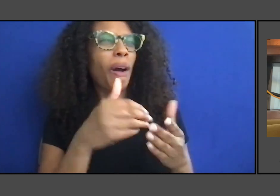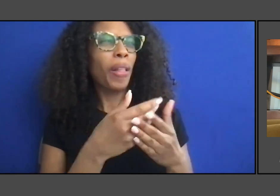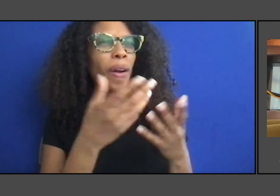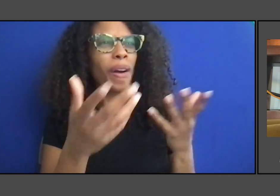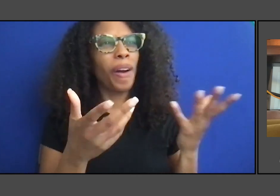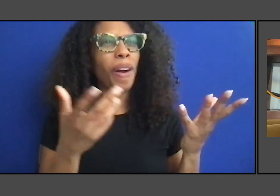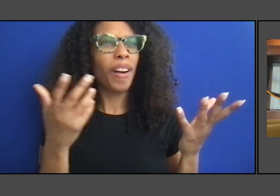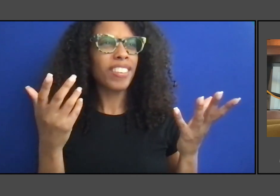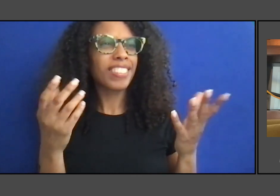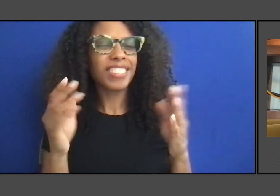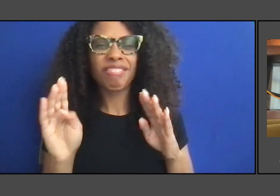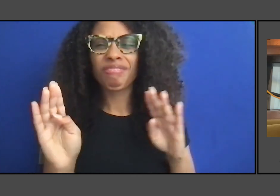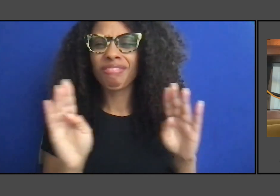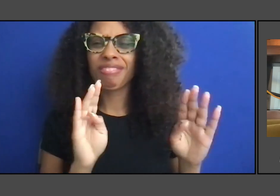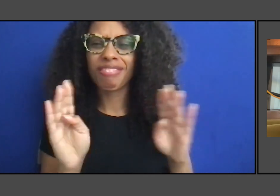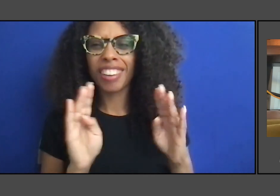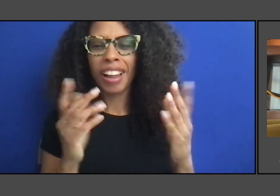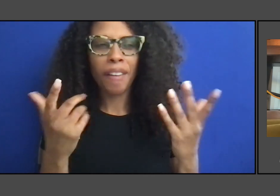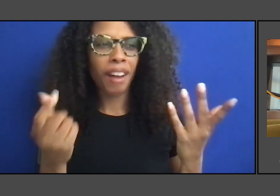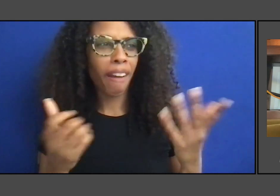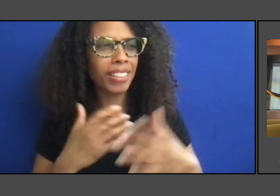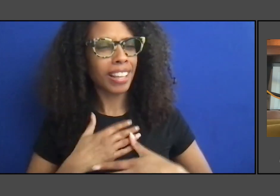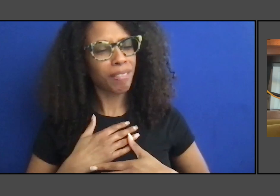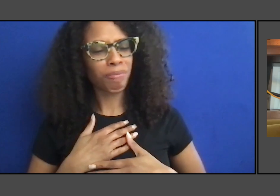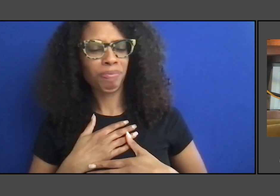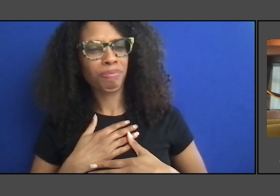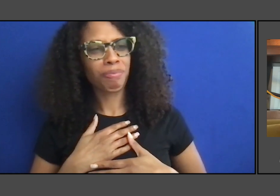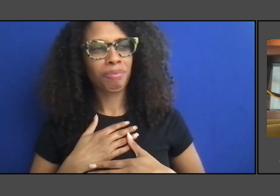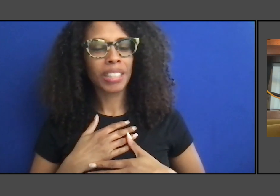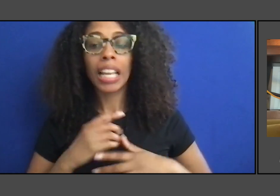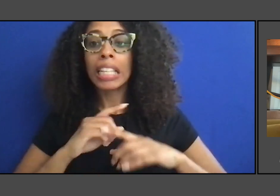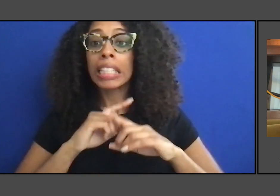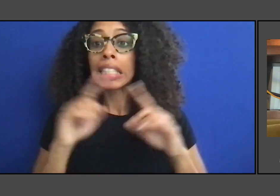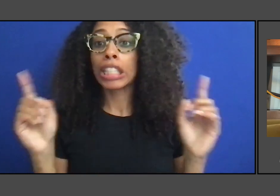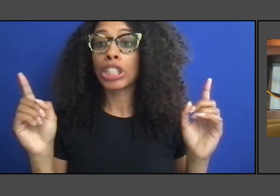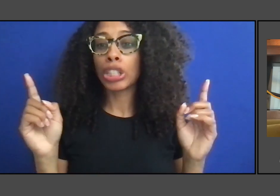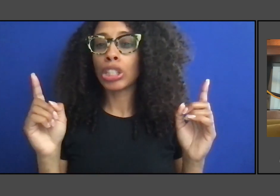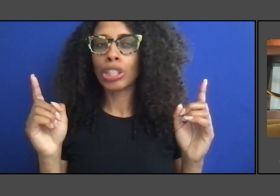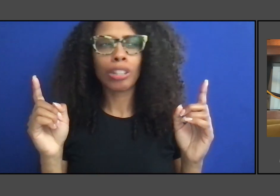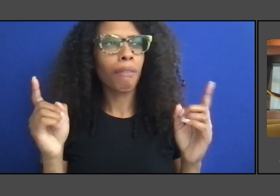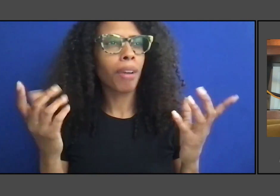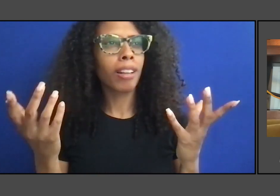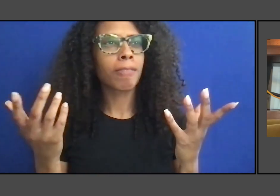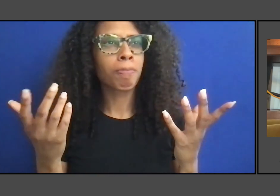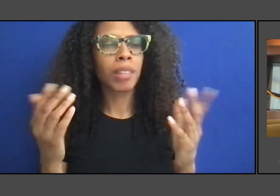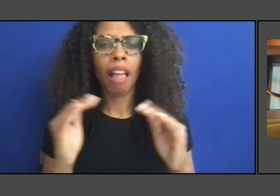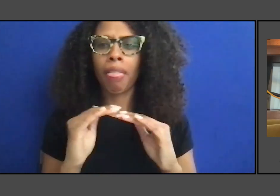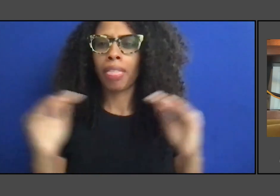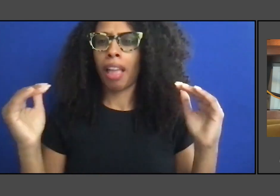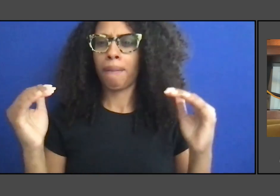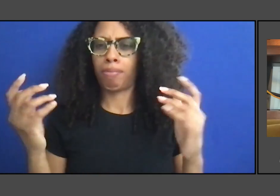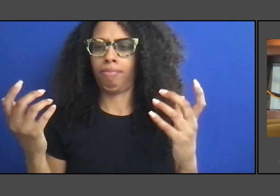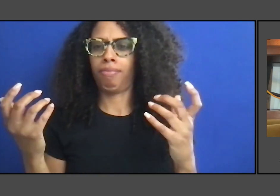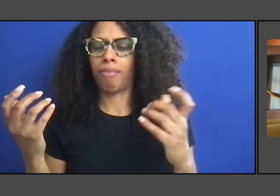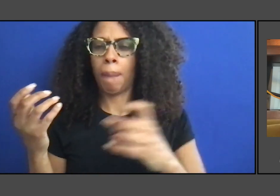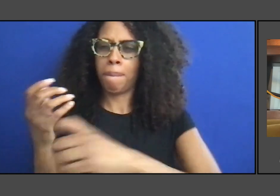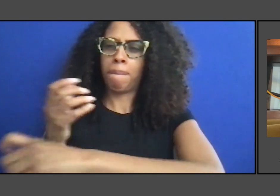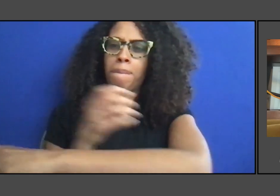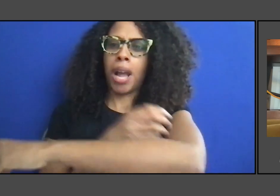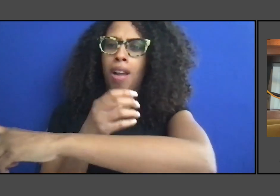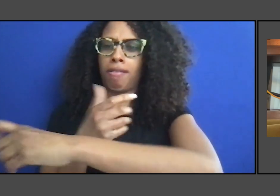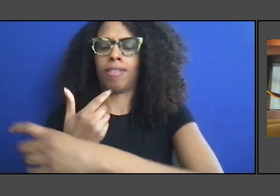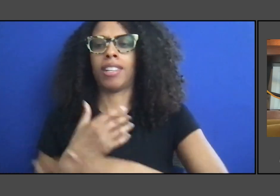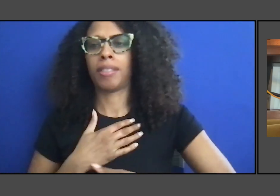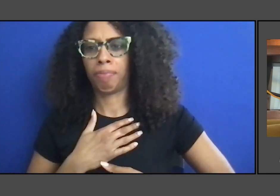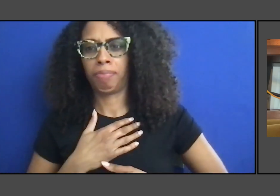just with a different valence of power, So I really just want to acknowledge